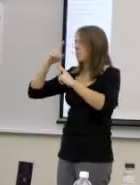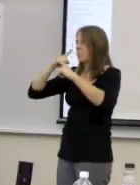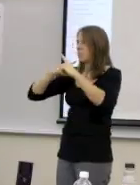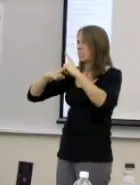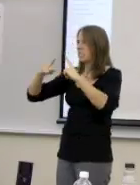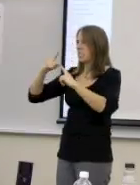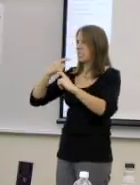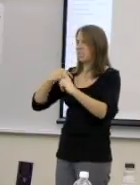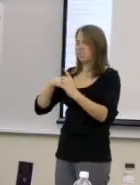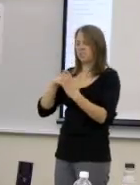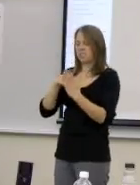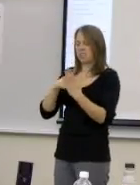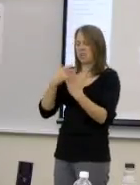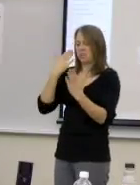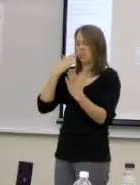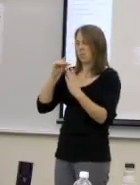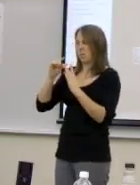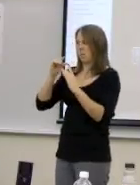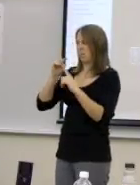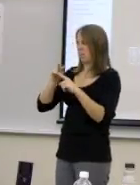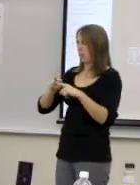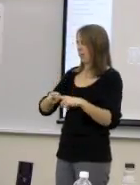even have words for. Where is that list?